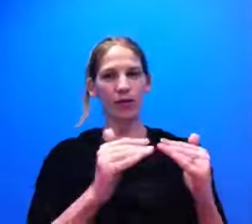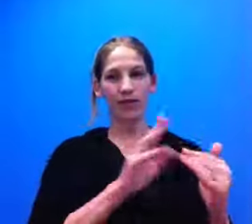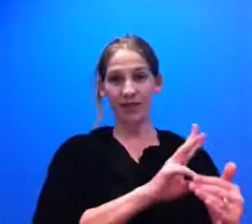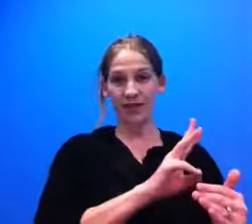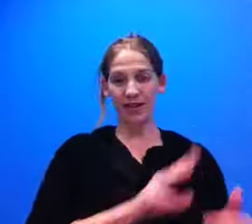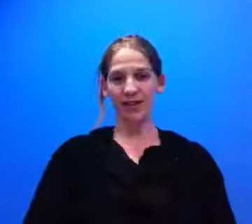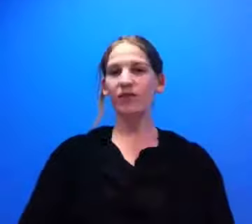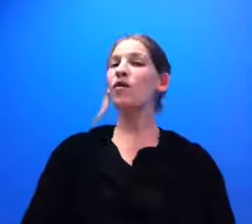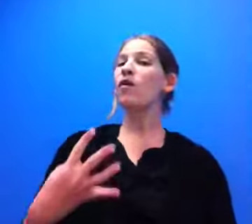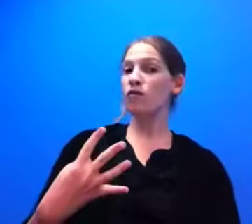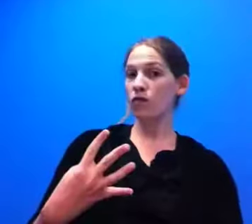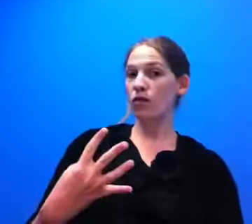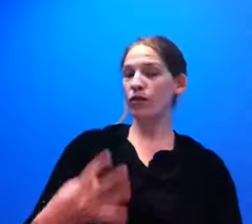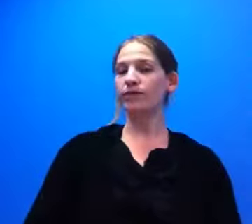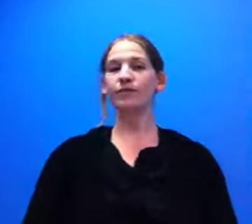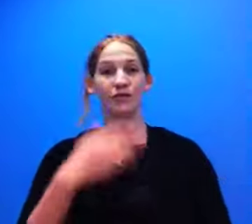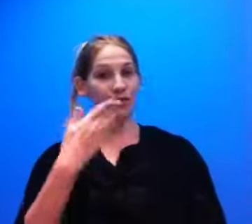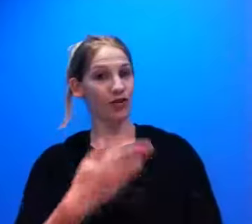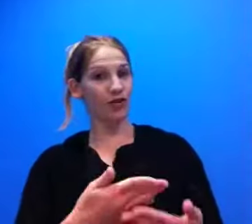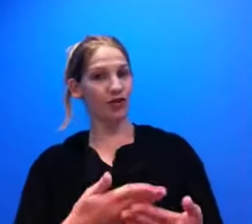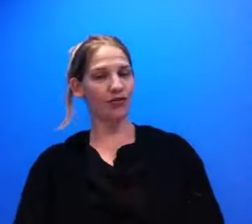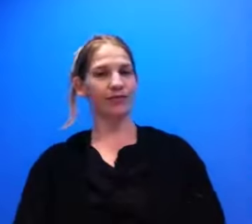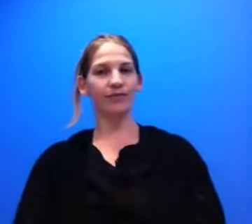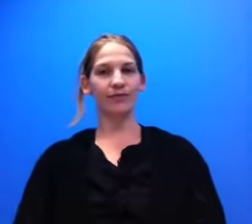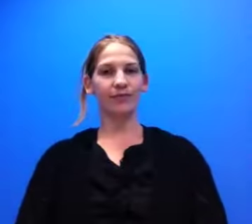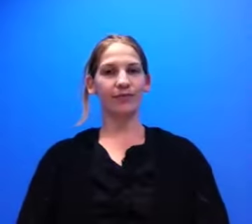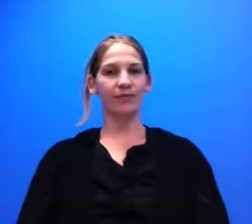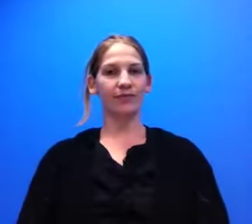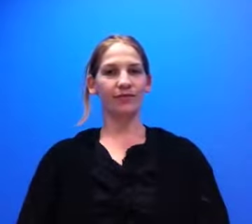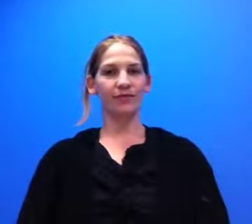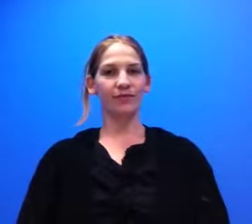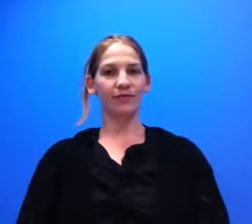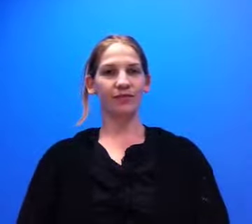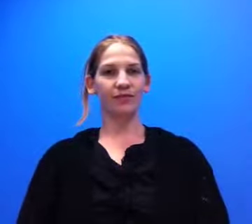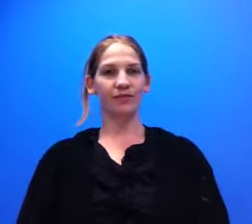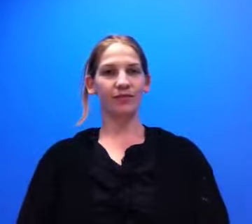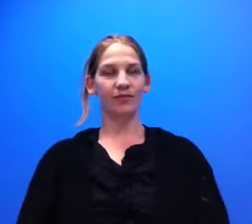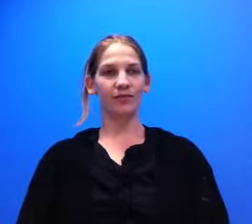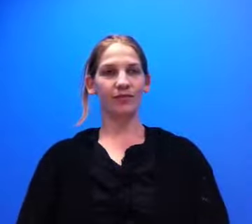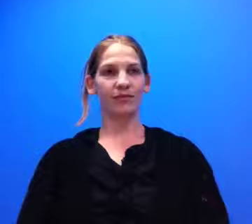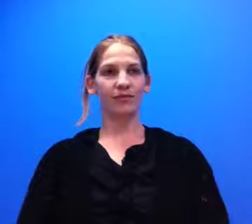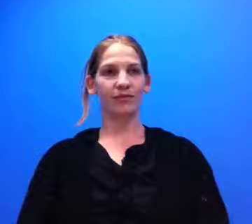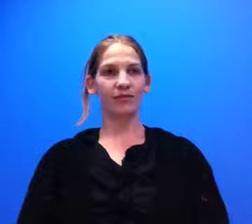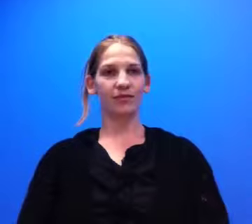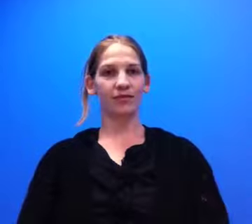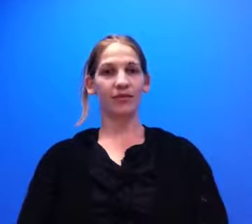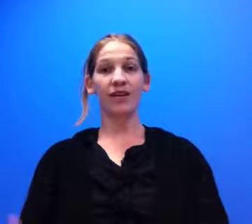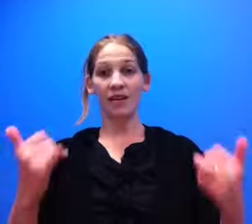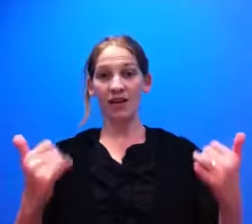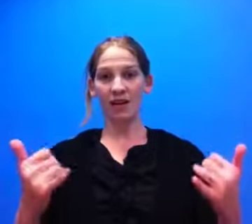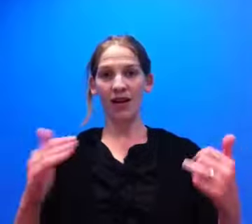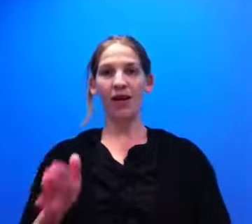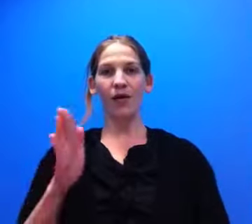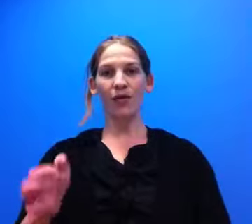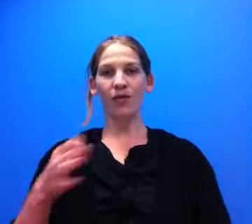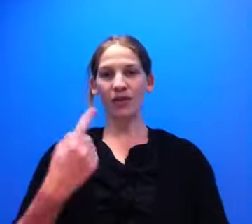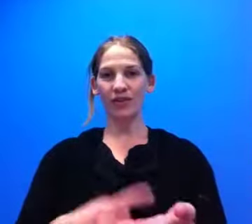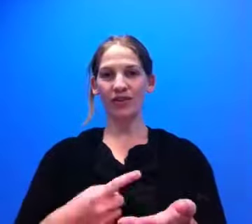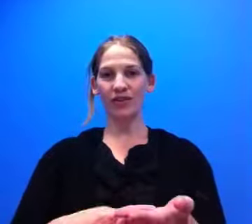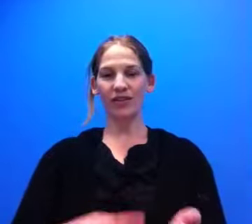good. Okay. Now, what we're going to go back to now is the commutative property for addition. And that says that 2 plus 4 is